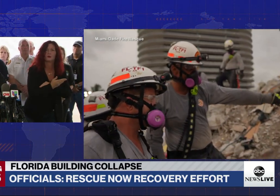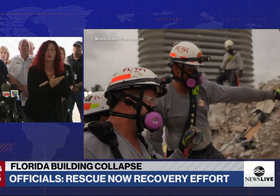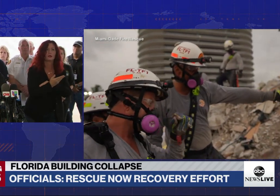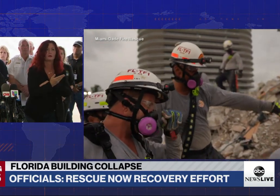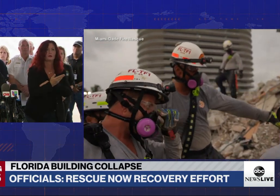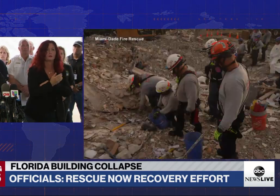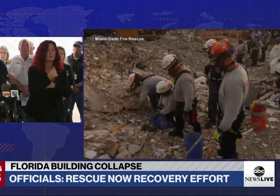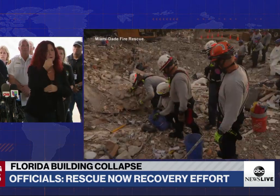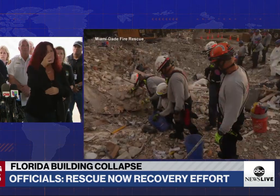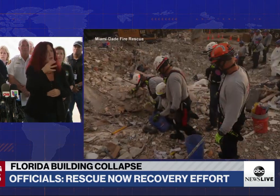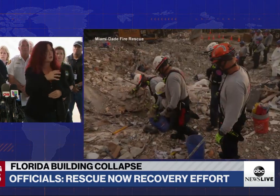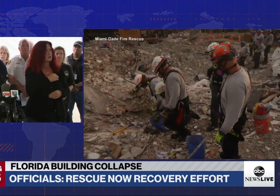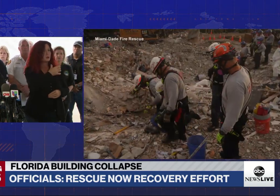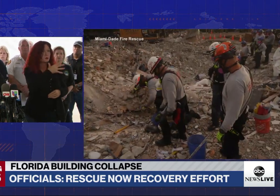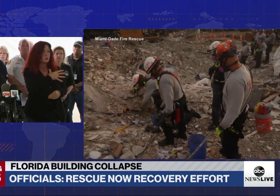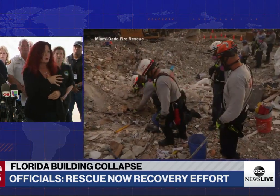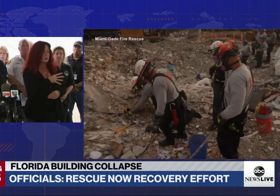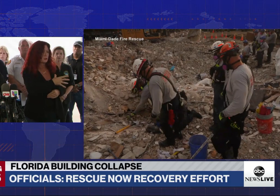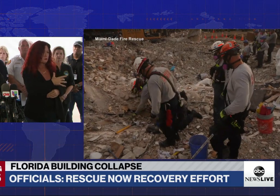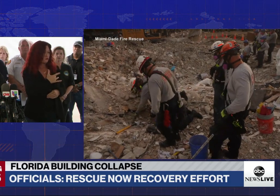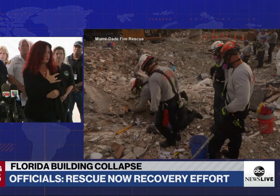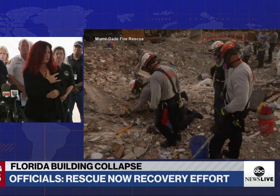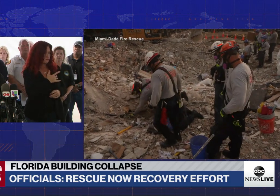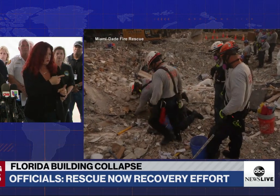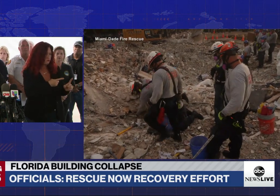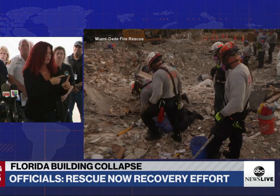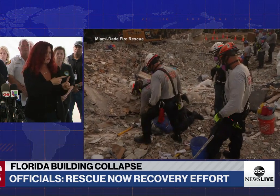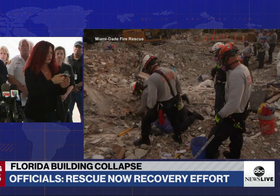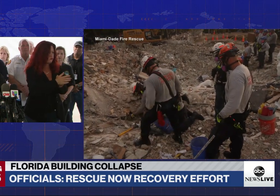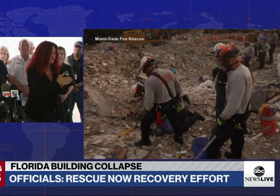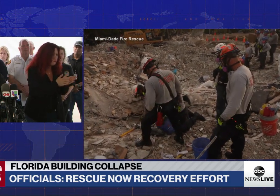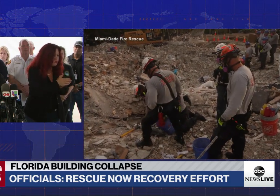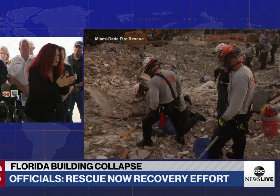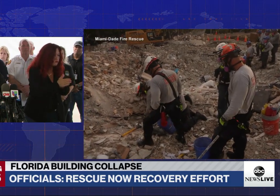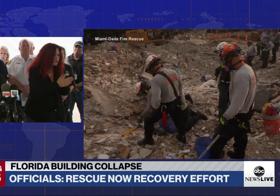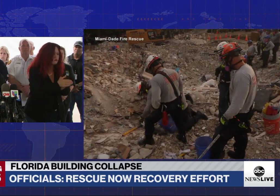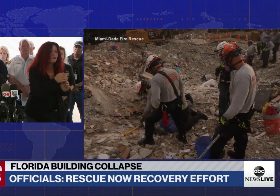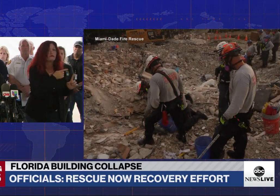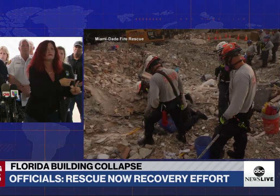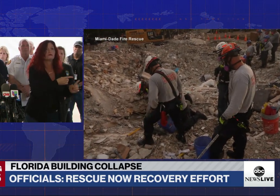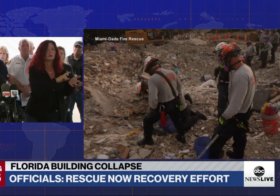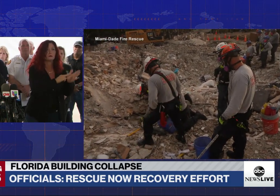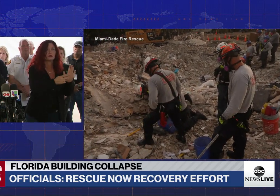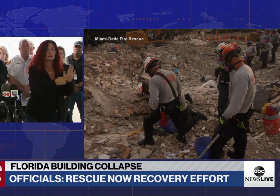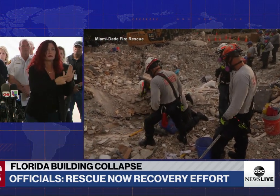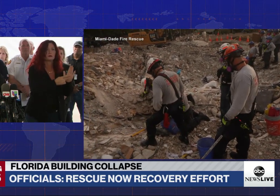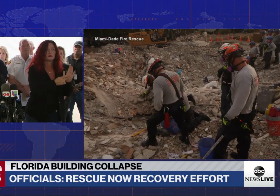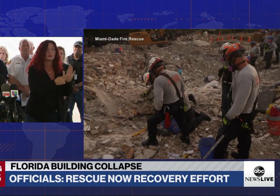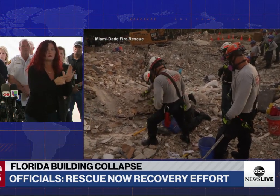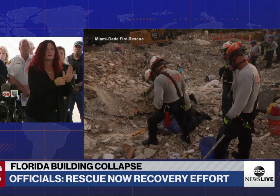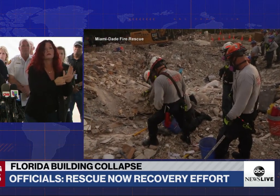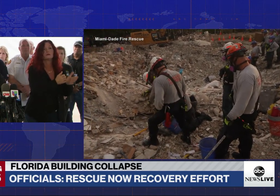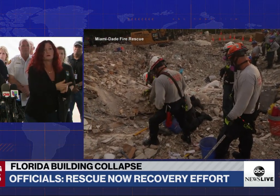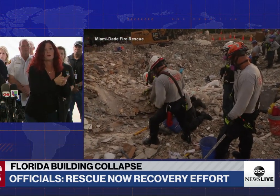are driven by a single purpose: to save the lives of others.